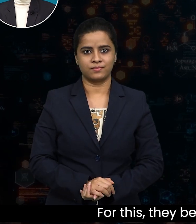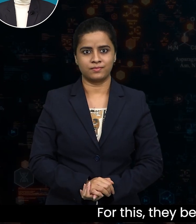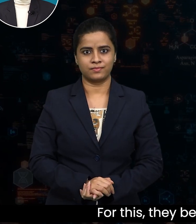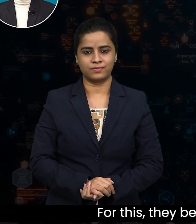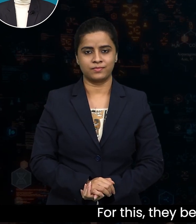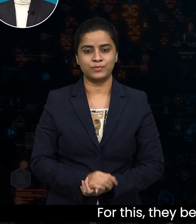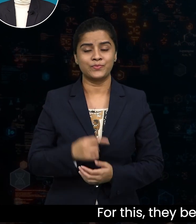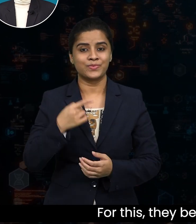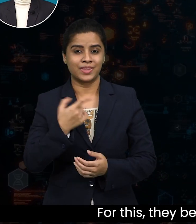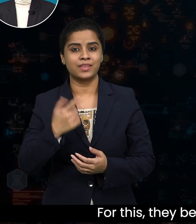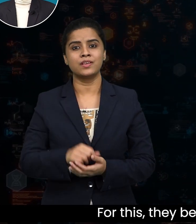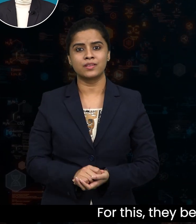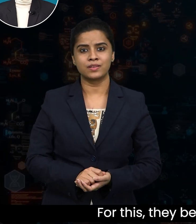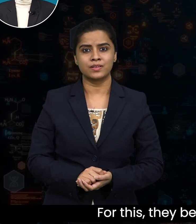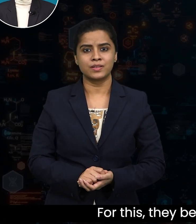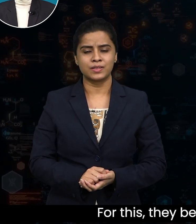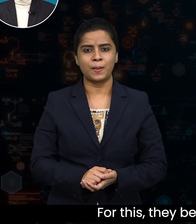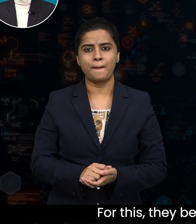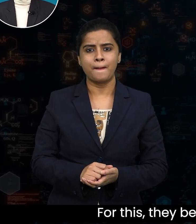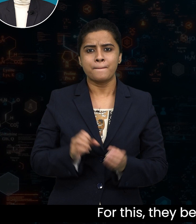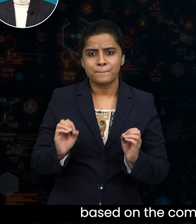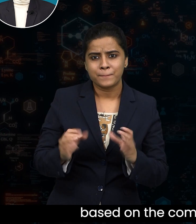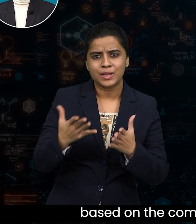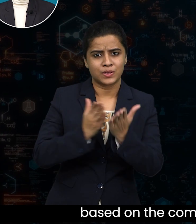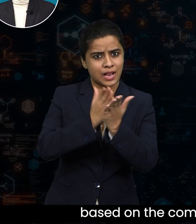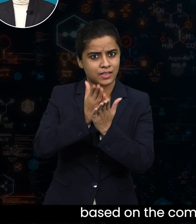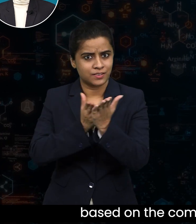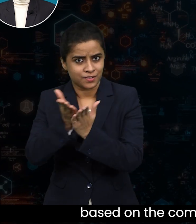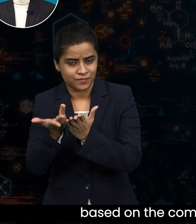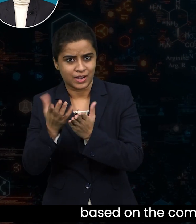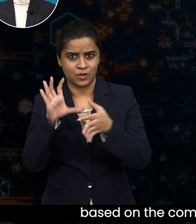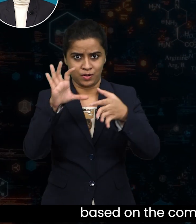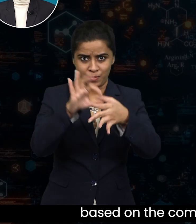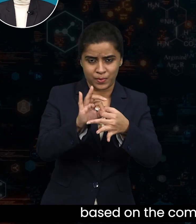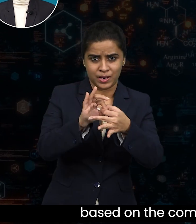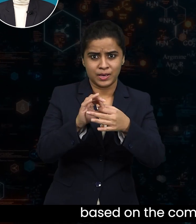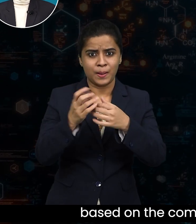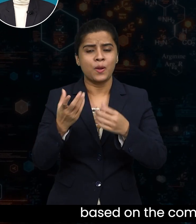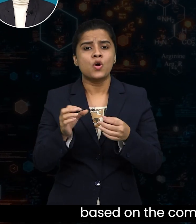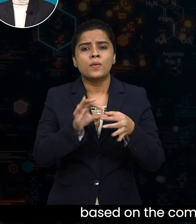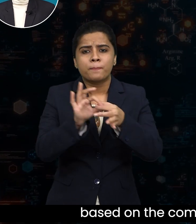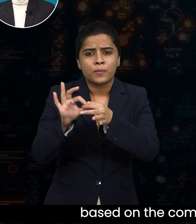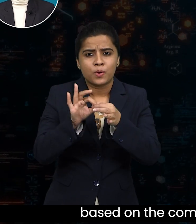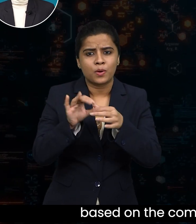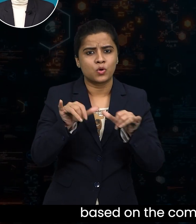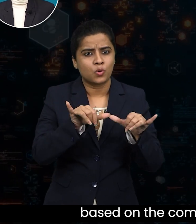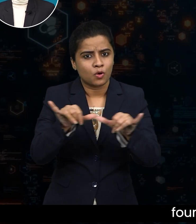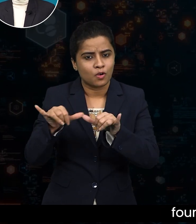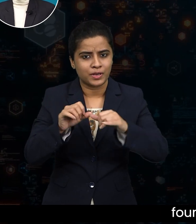For this, they began to classify compounds based on the common structural